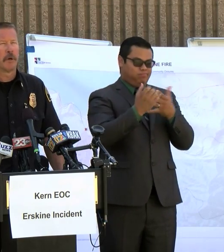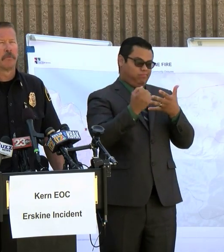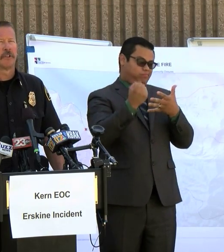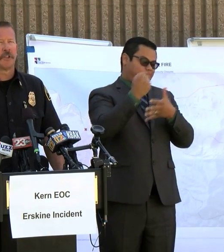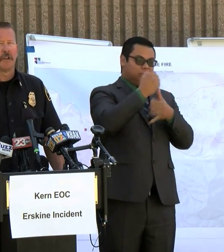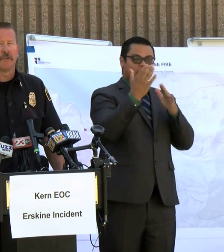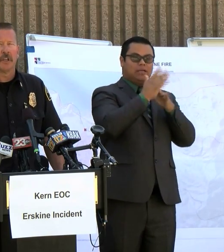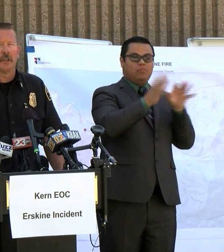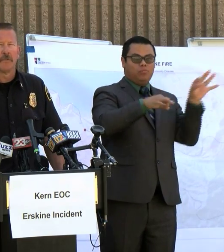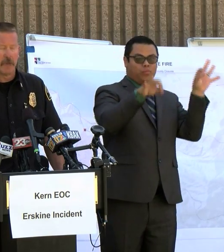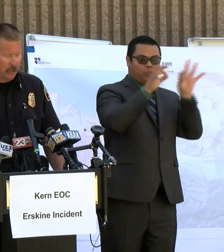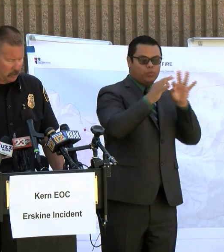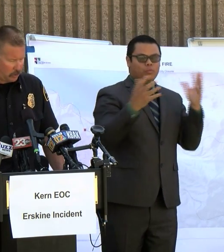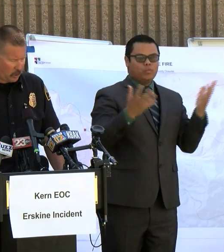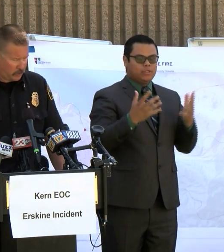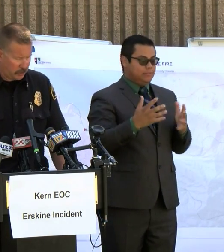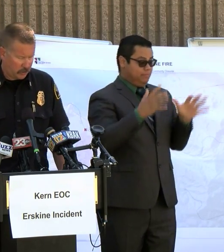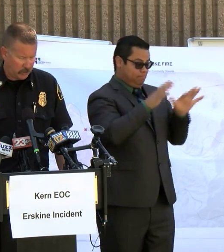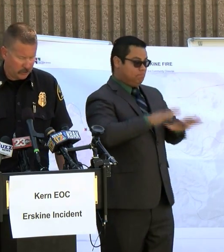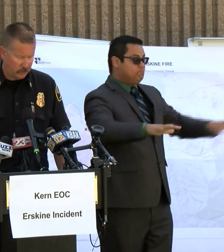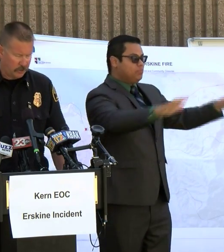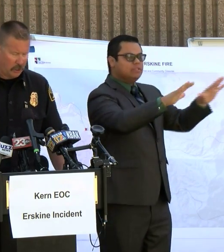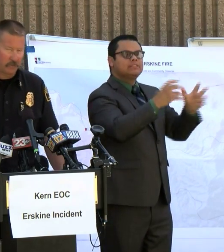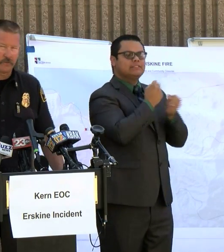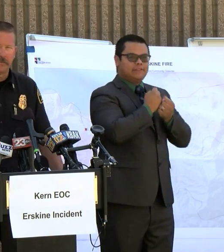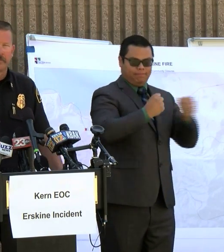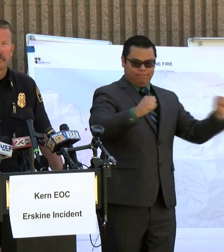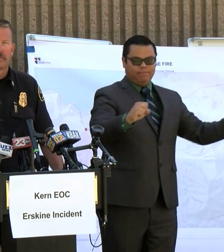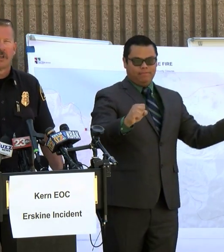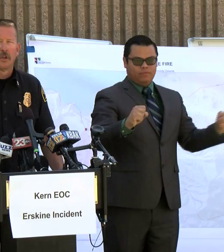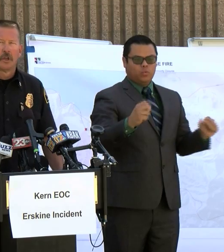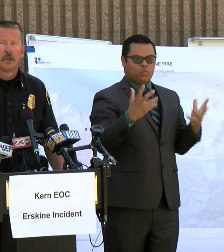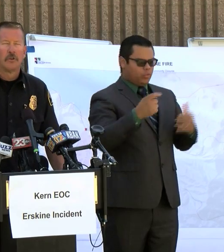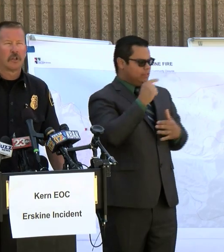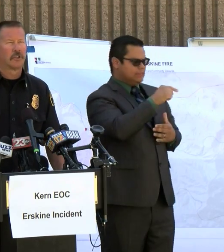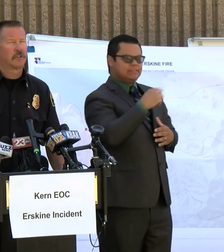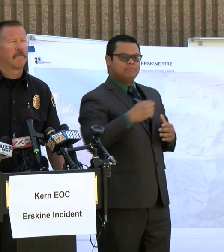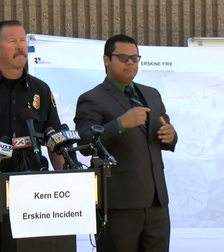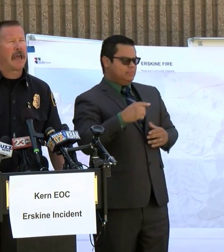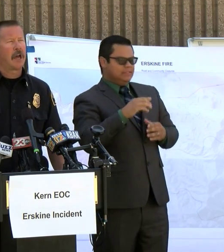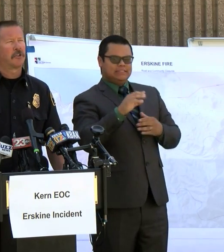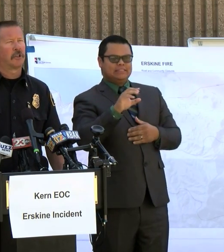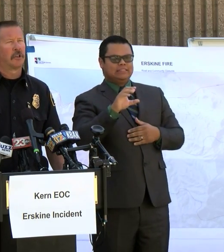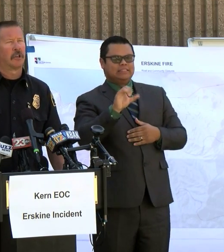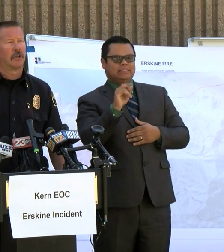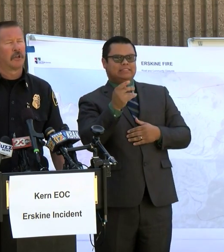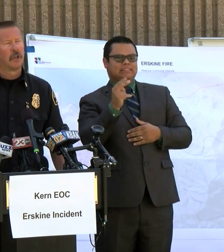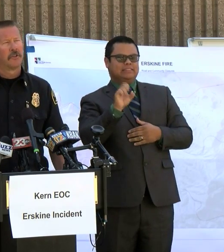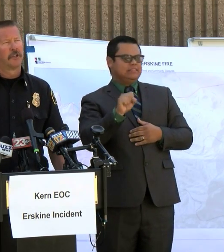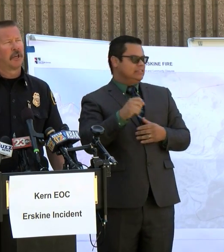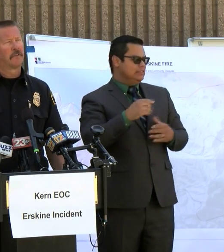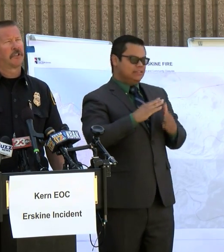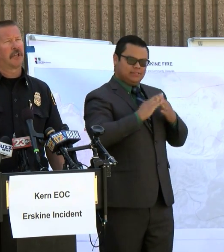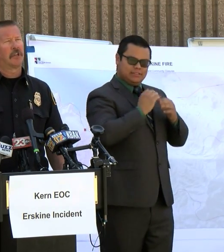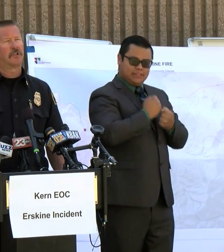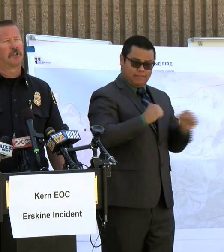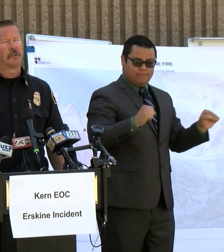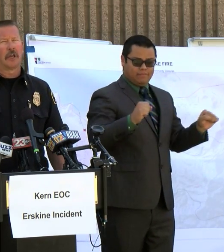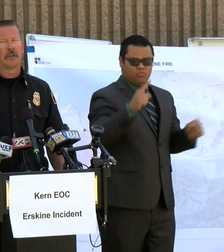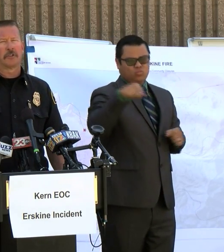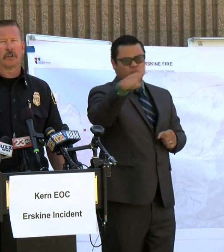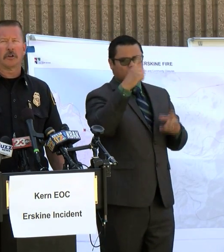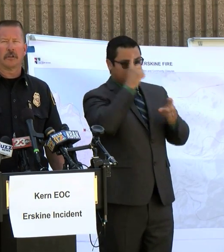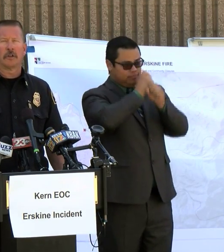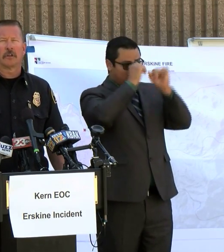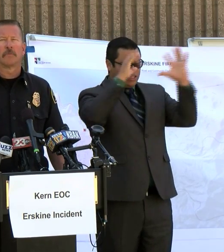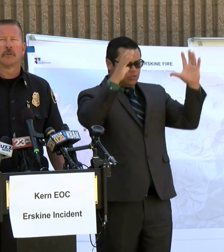is public safety, making sure our citizens are safe. You can just imagine the devastation